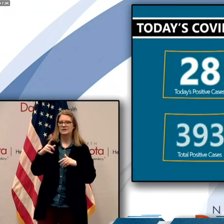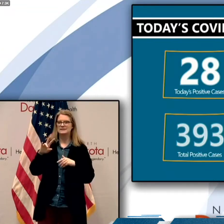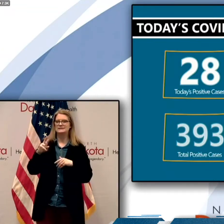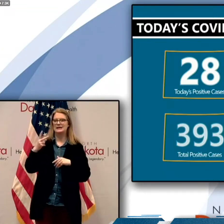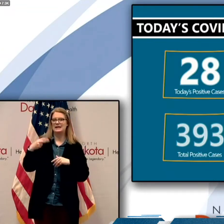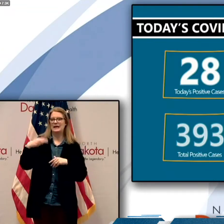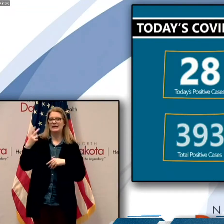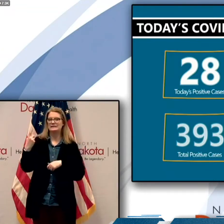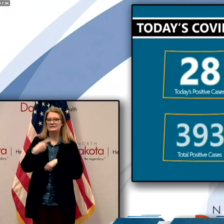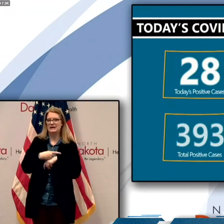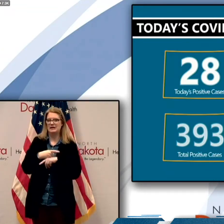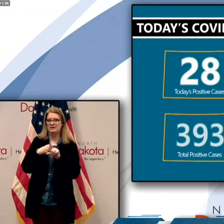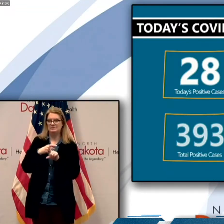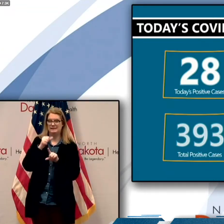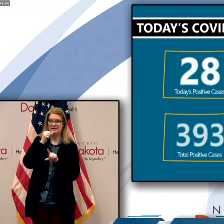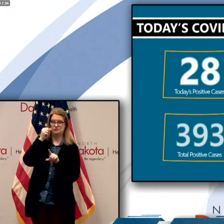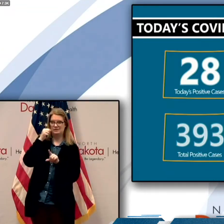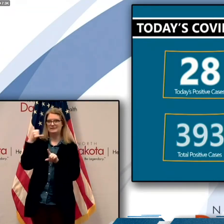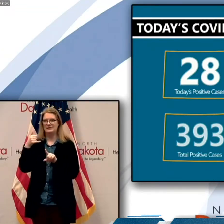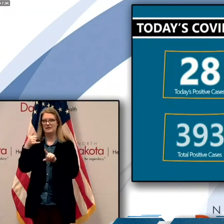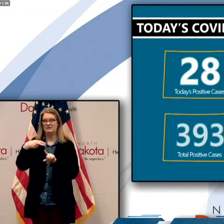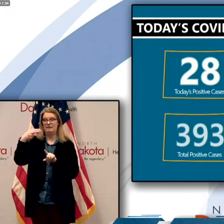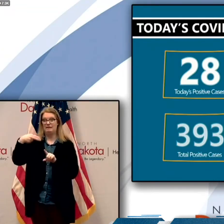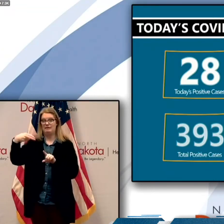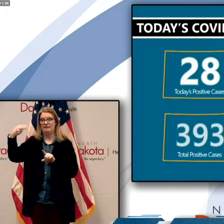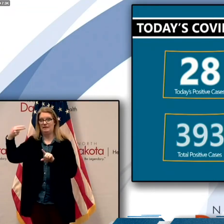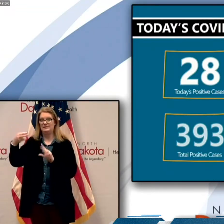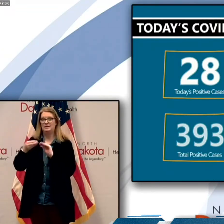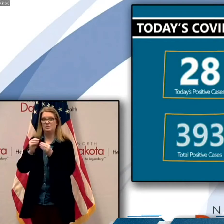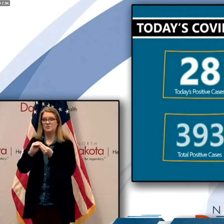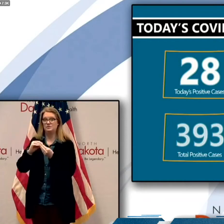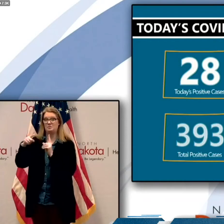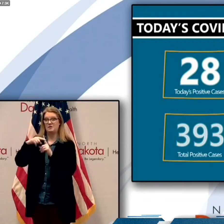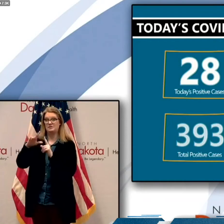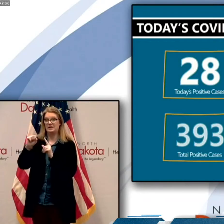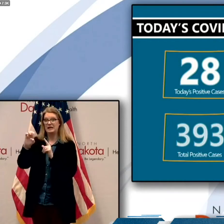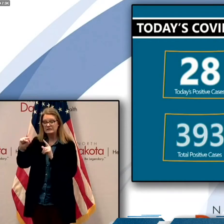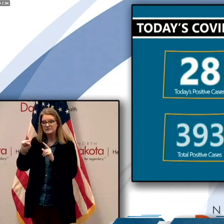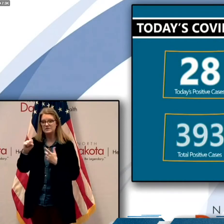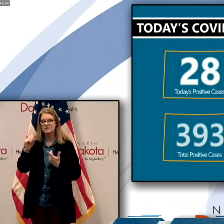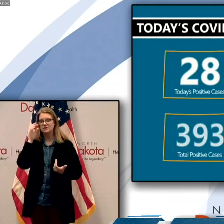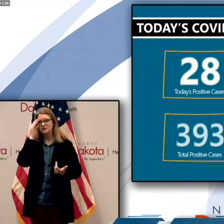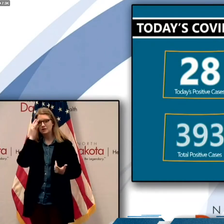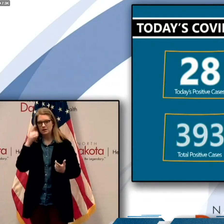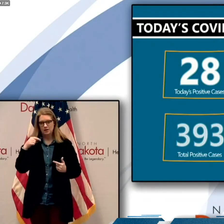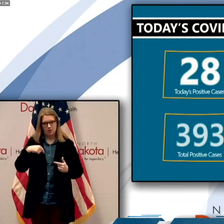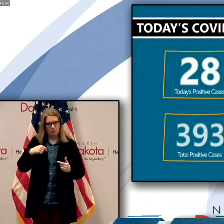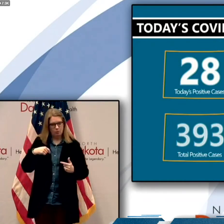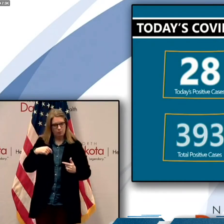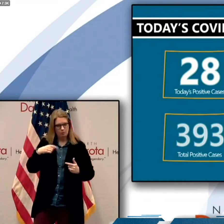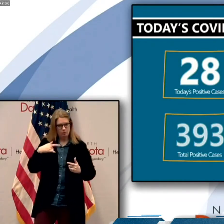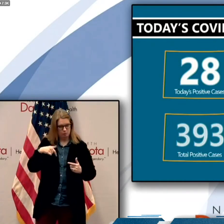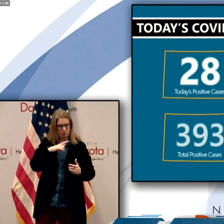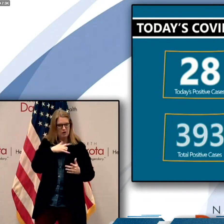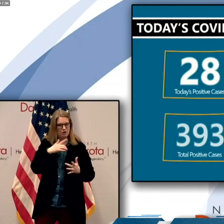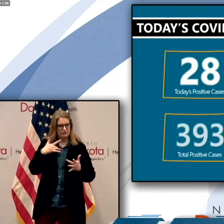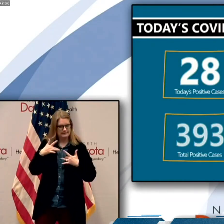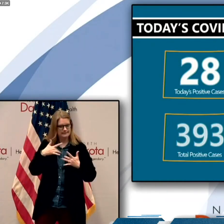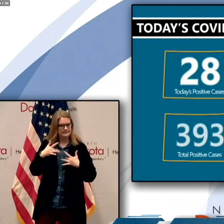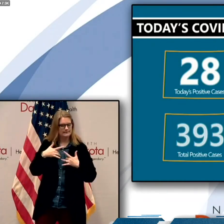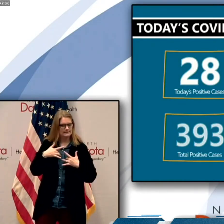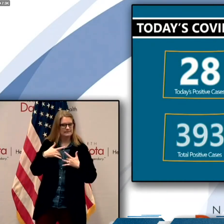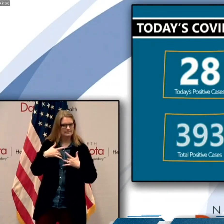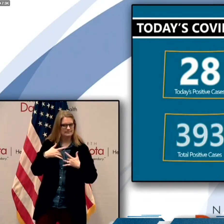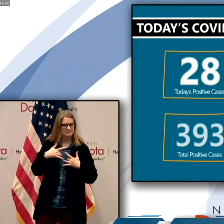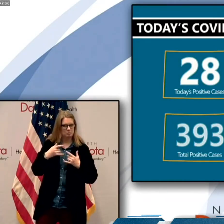day back to back, what we had we're concerned about perhaps is realizing, which is that we're still in the